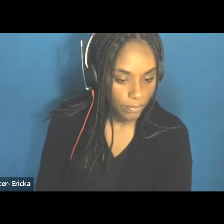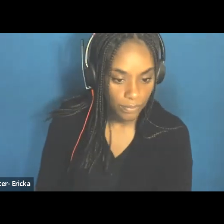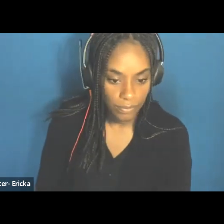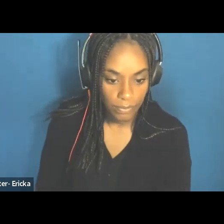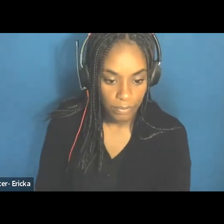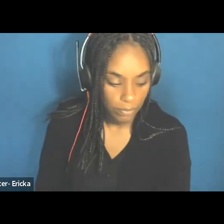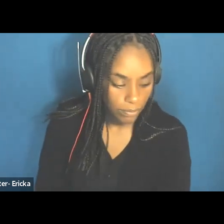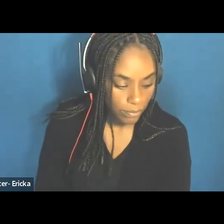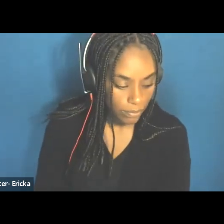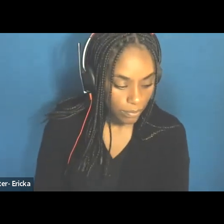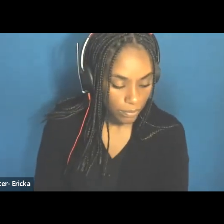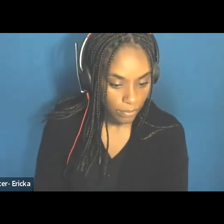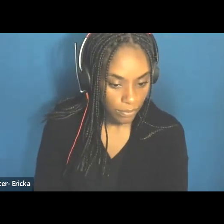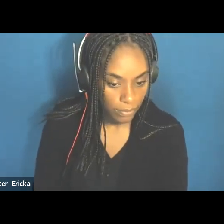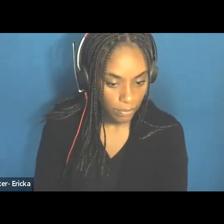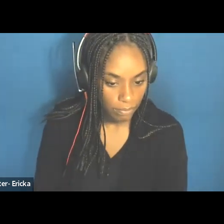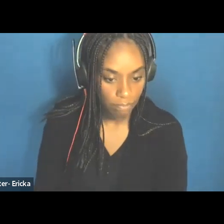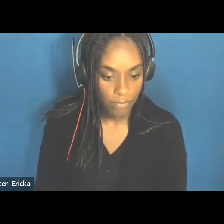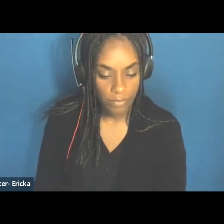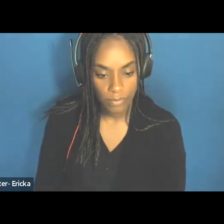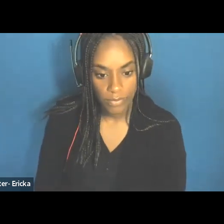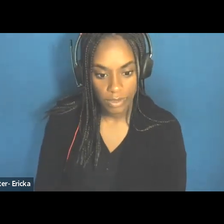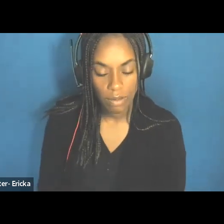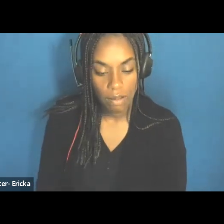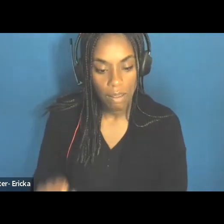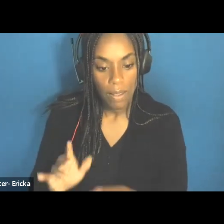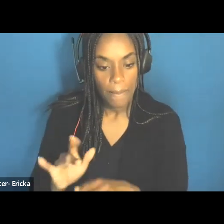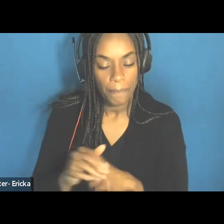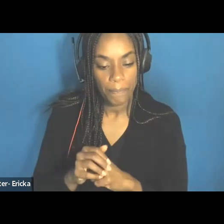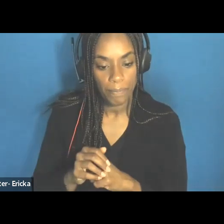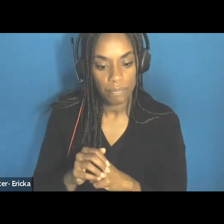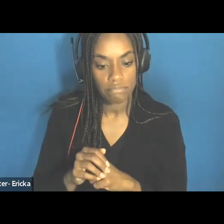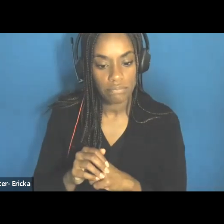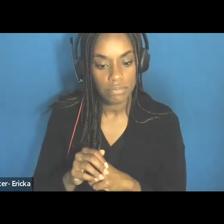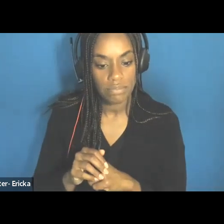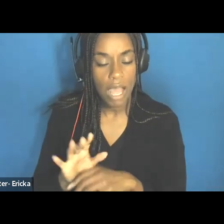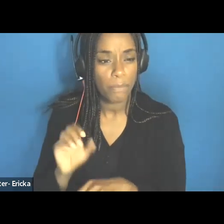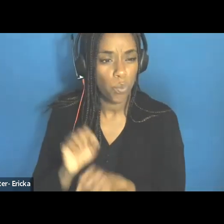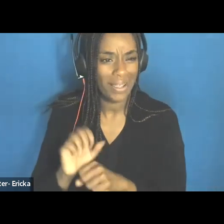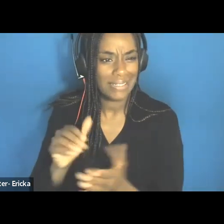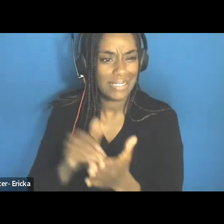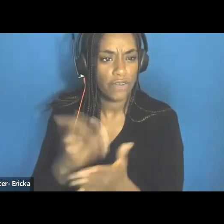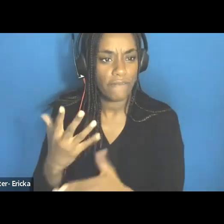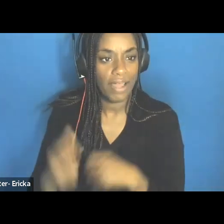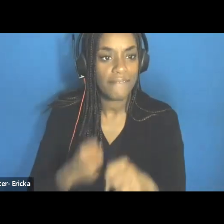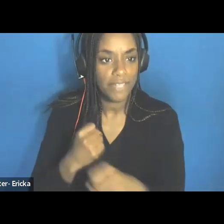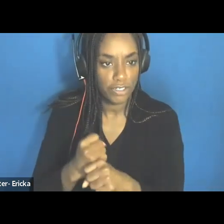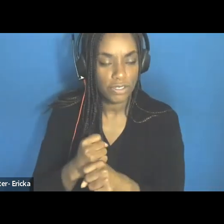years. I started going for a vocational type of